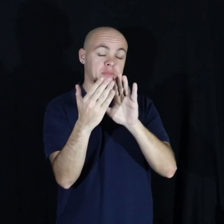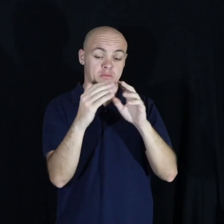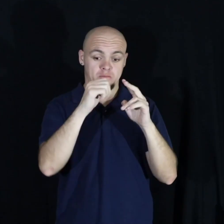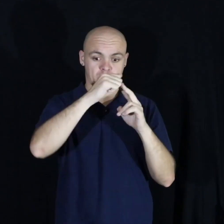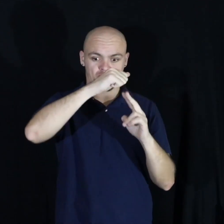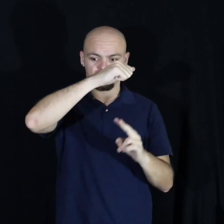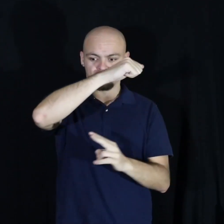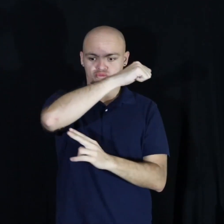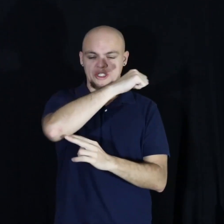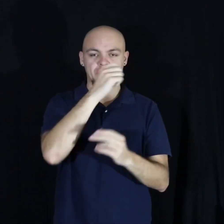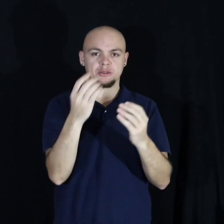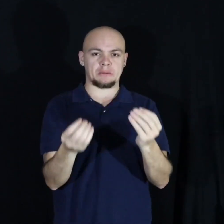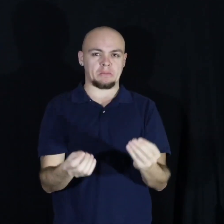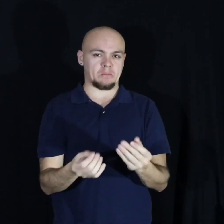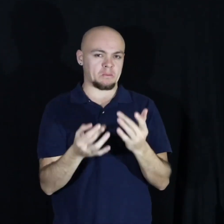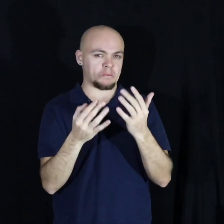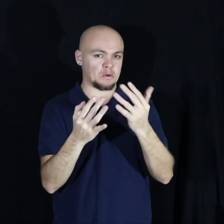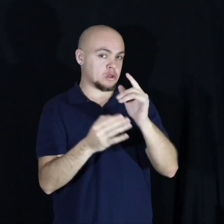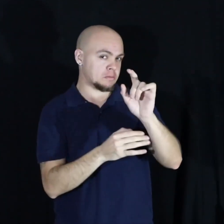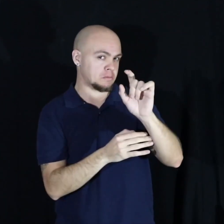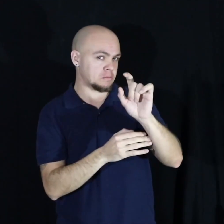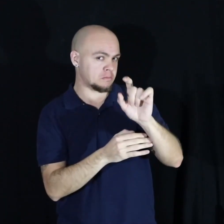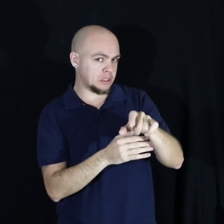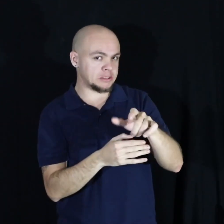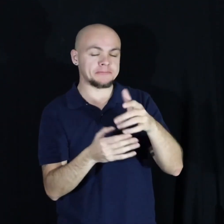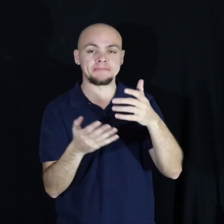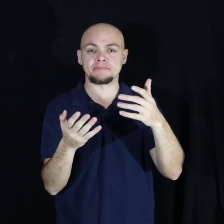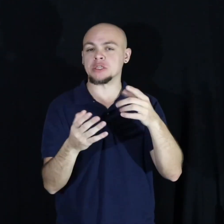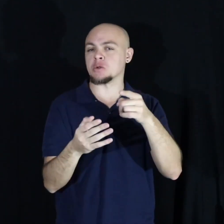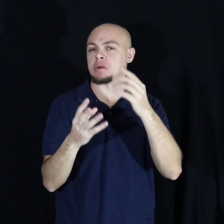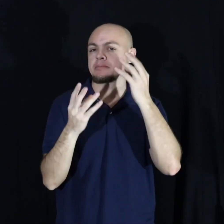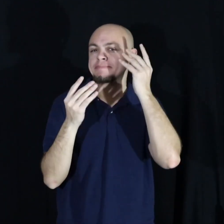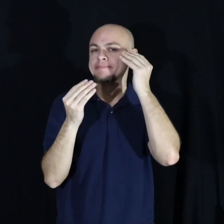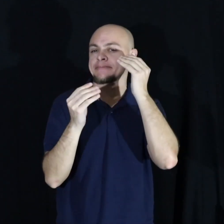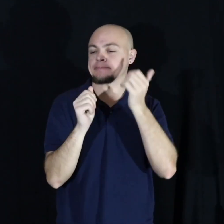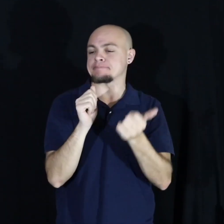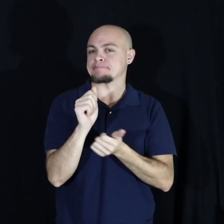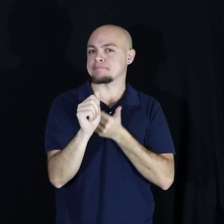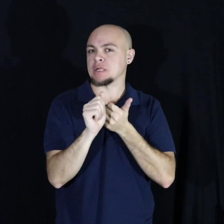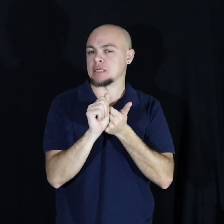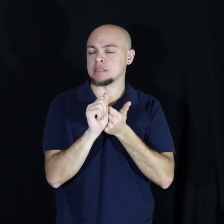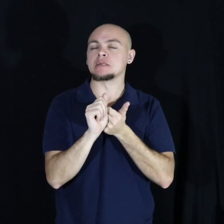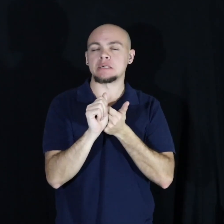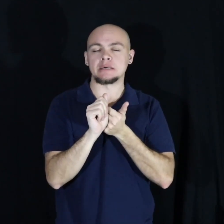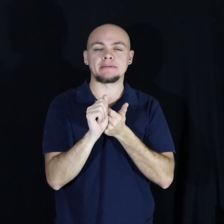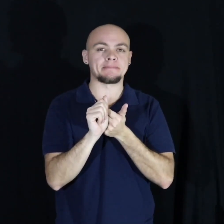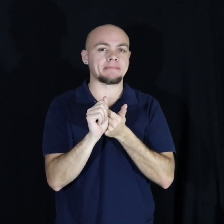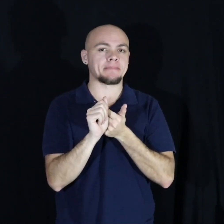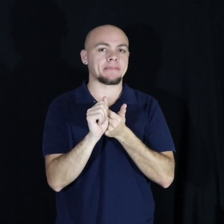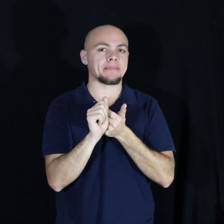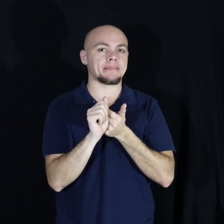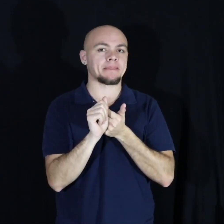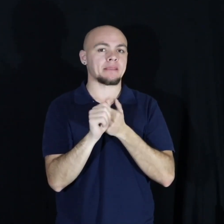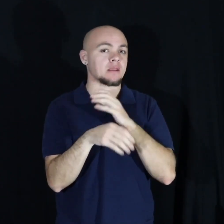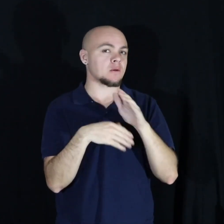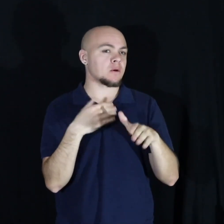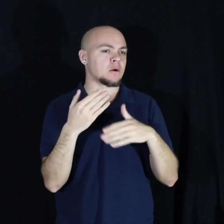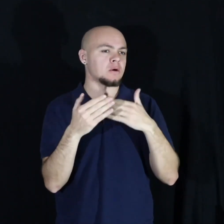bridge, you want to be very thoughtful about it. You want to make sure that you have all of your